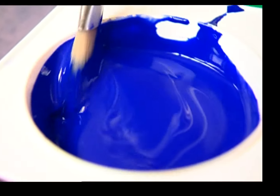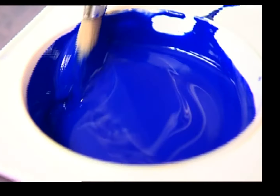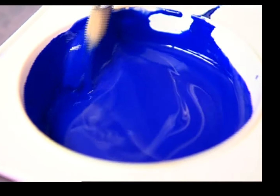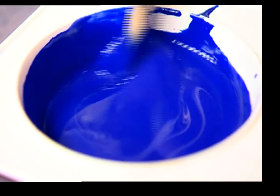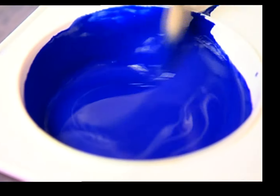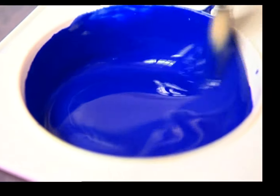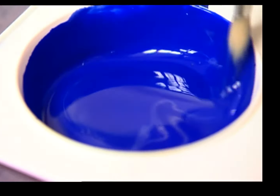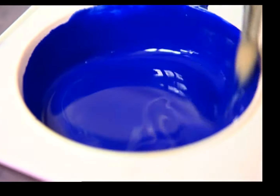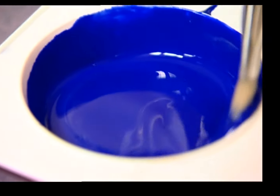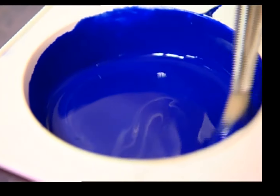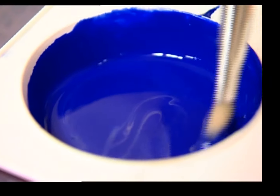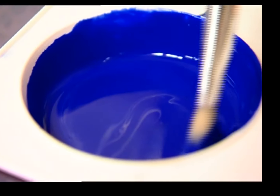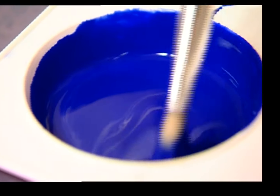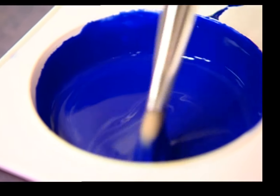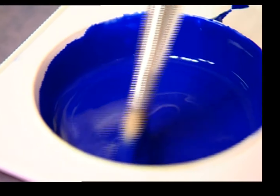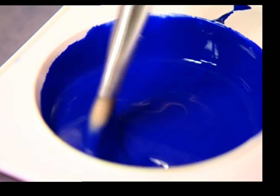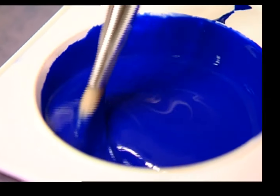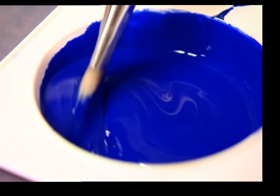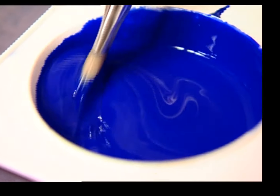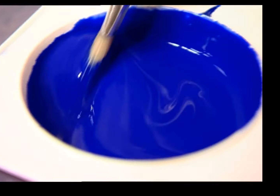That's a nice bright blue.